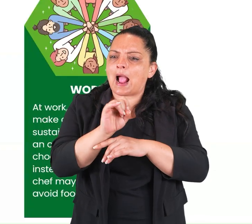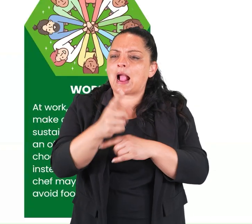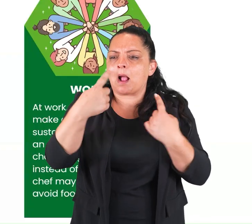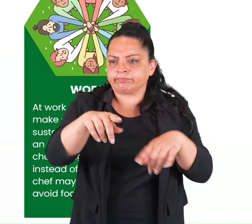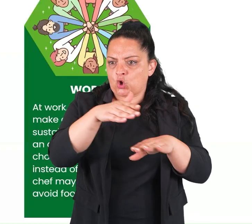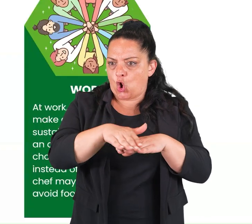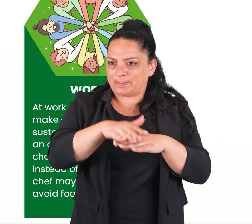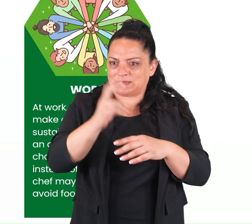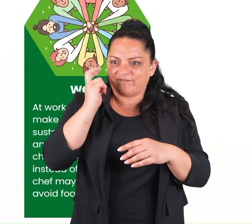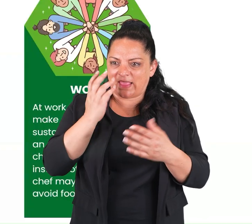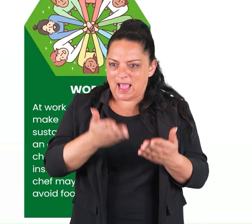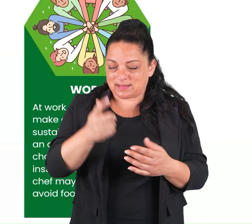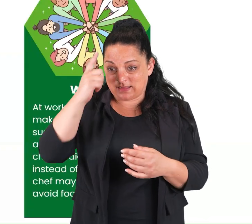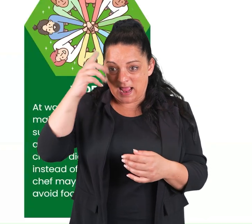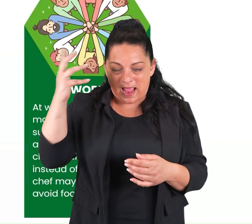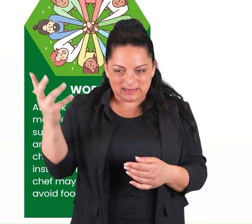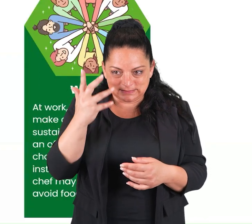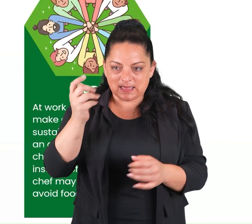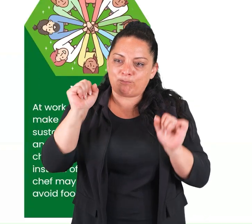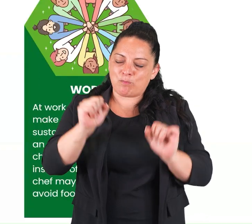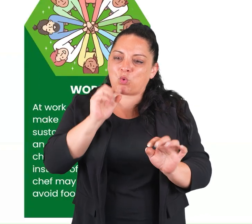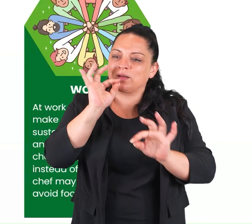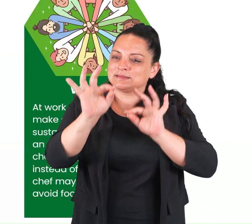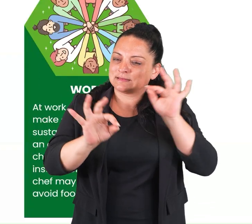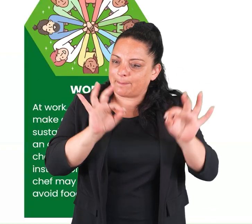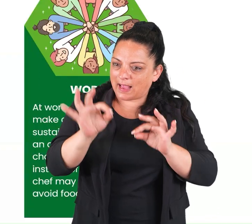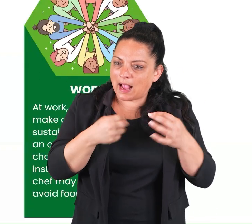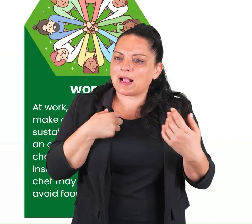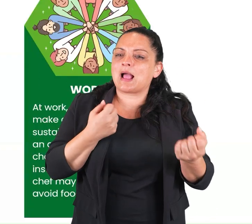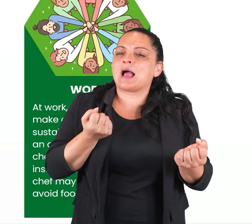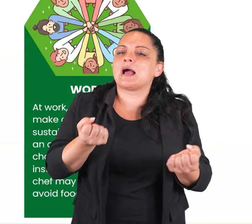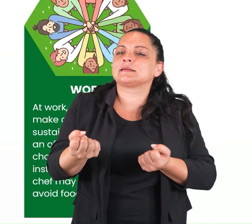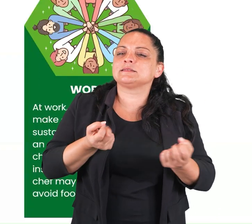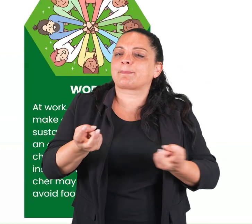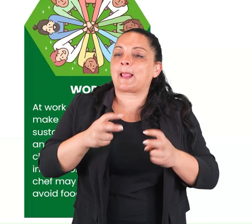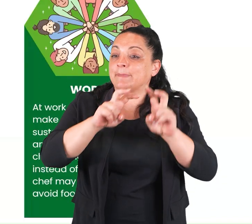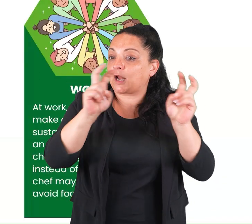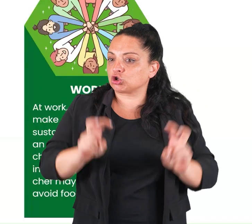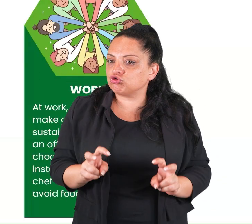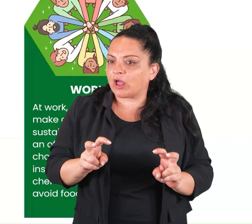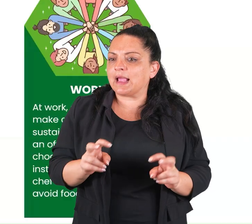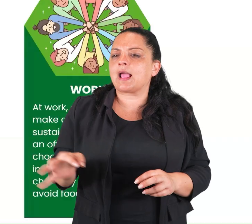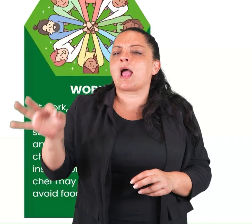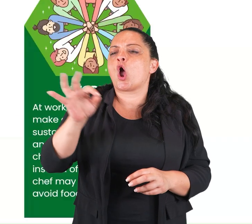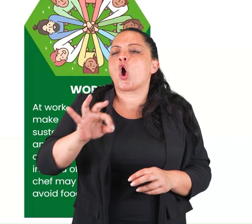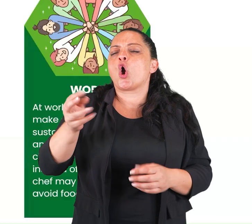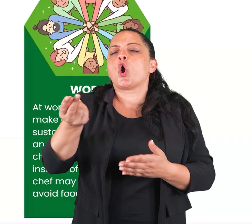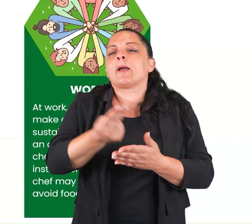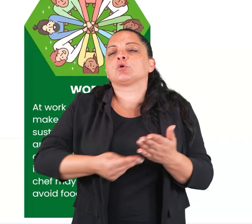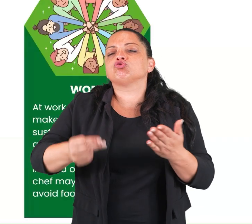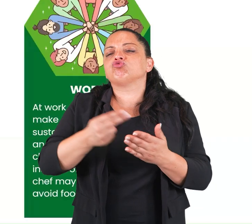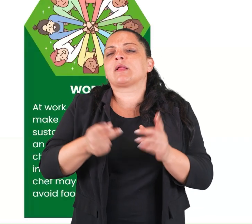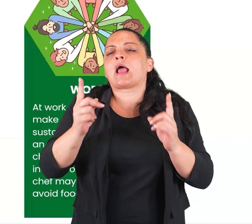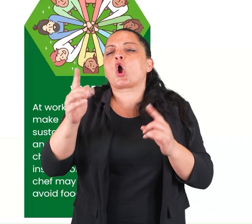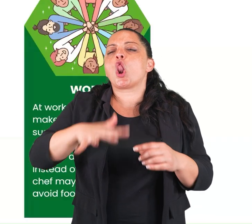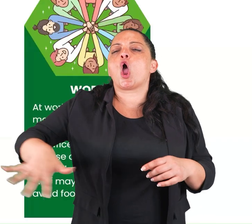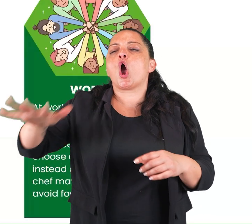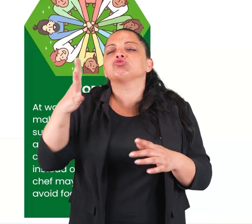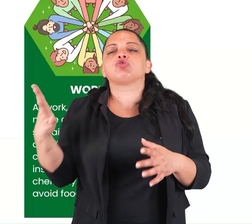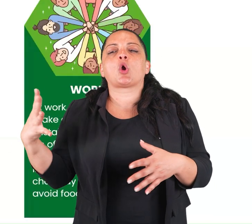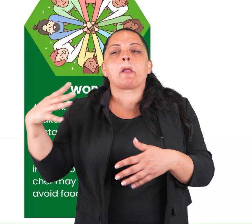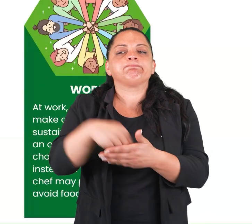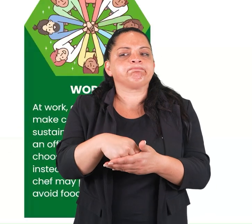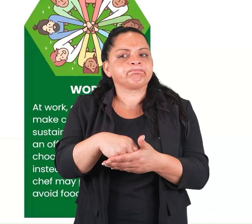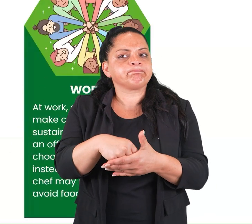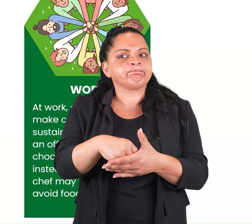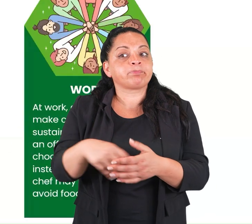educated about green skills, how to save, again, energy, how to be involved in eco